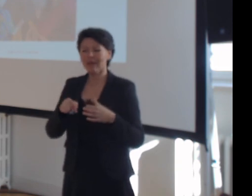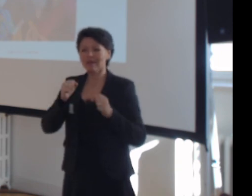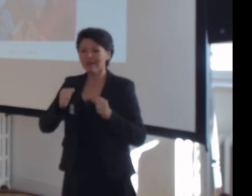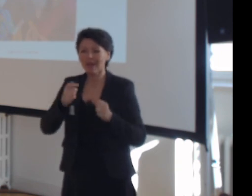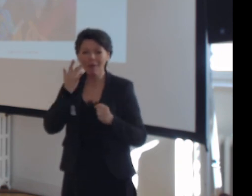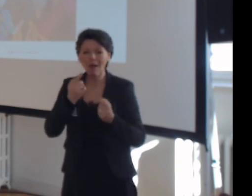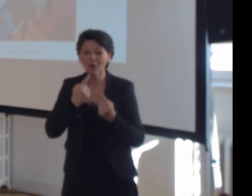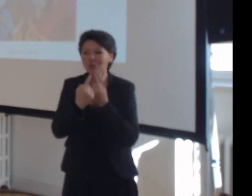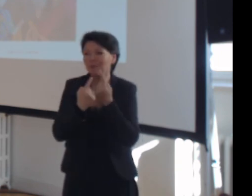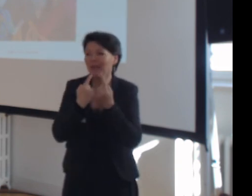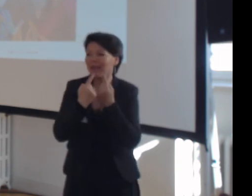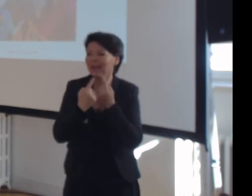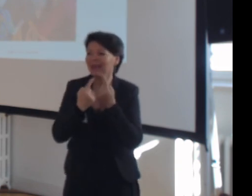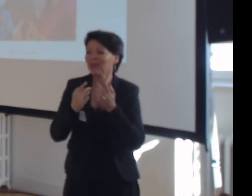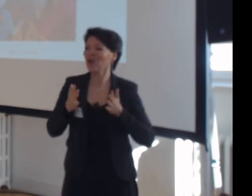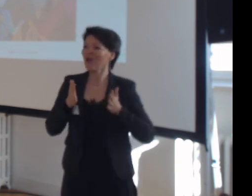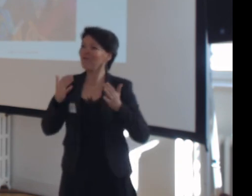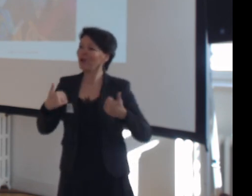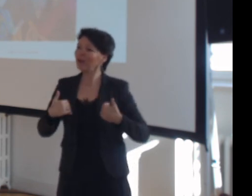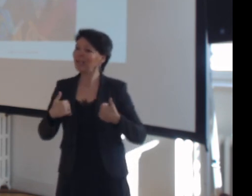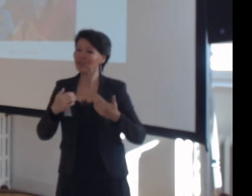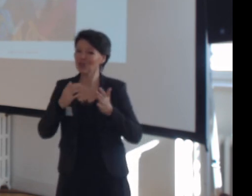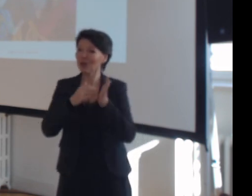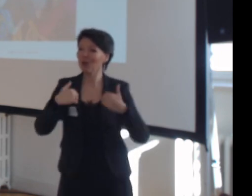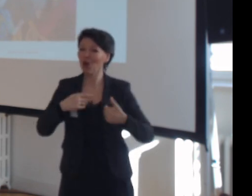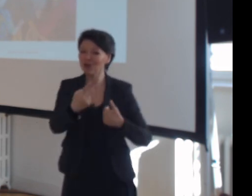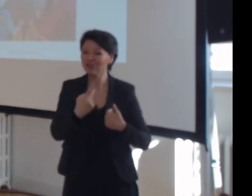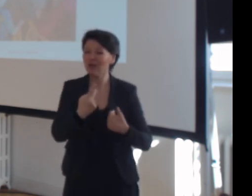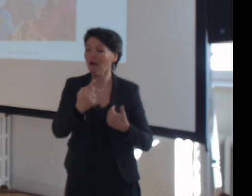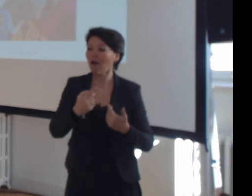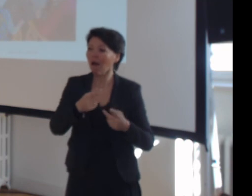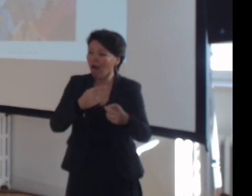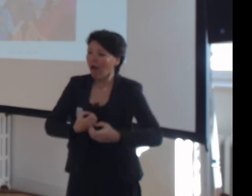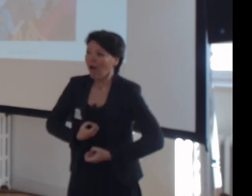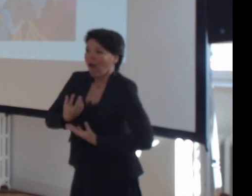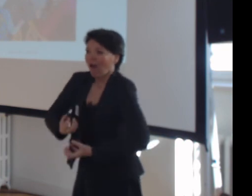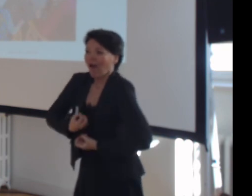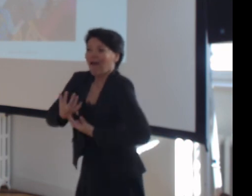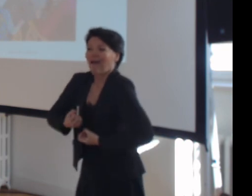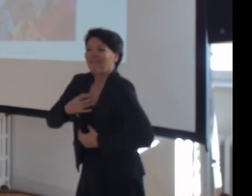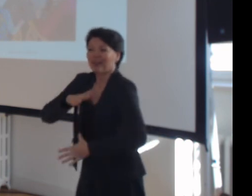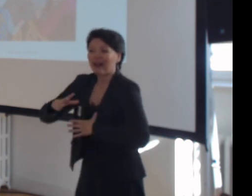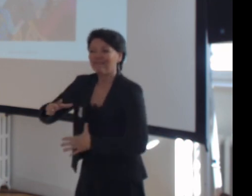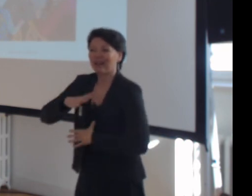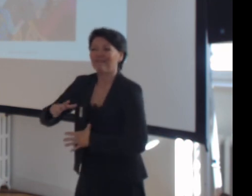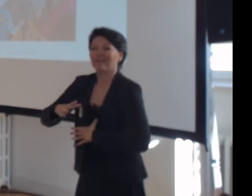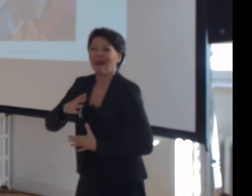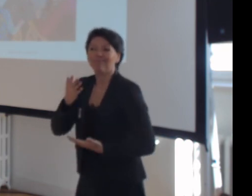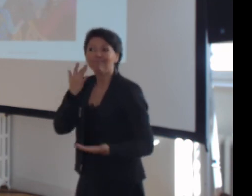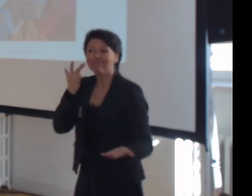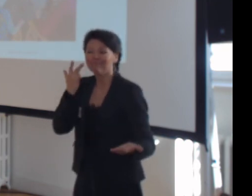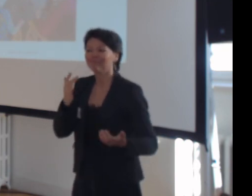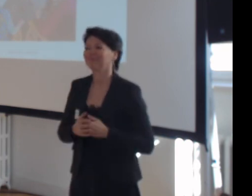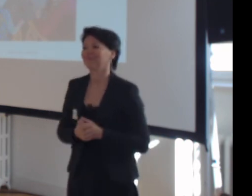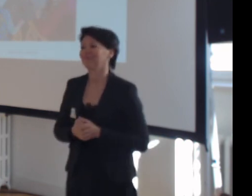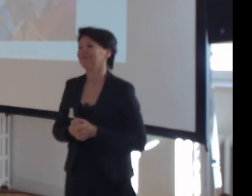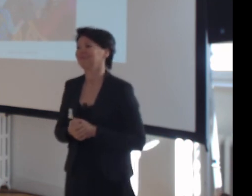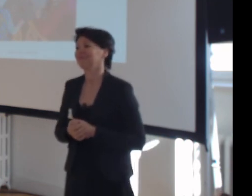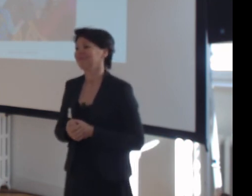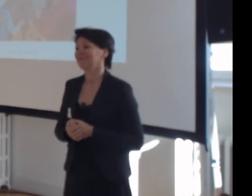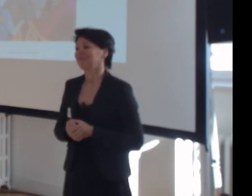users and together with the volunteers. Stories come very easily. This material is also often suitable for